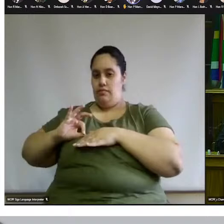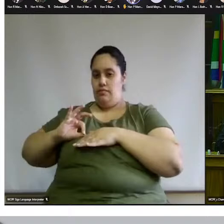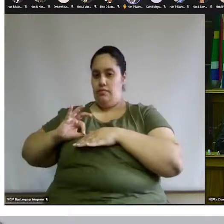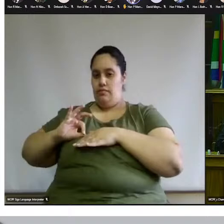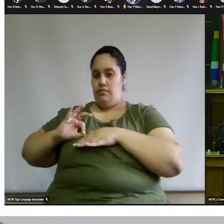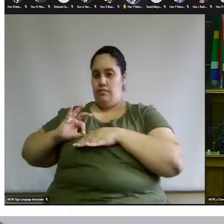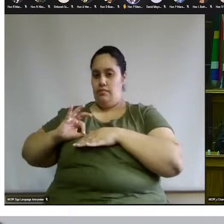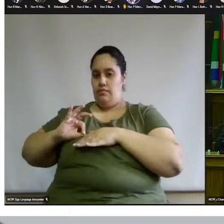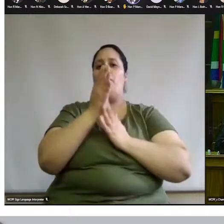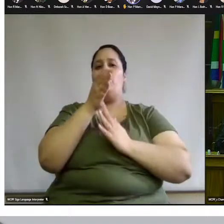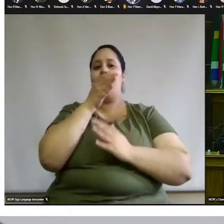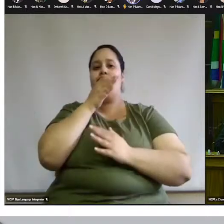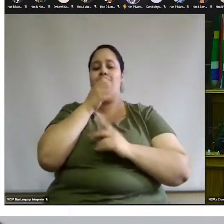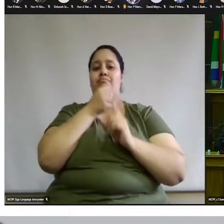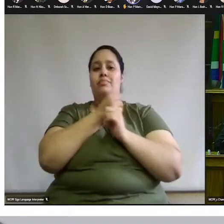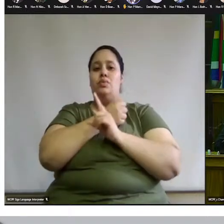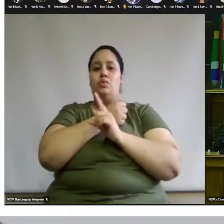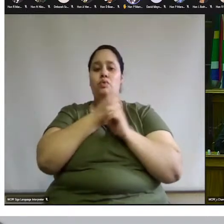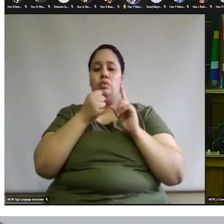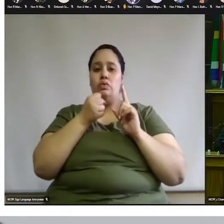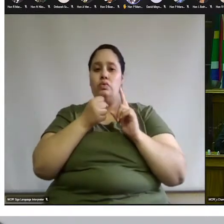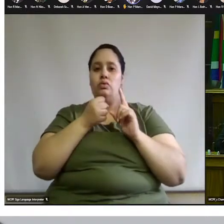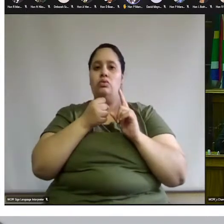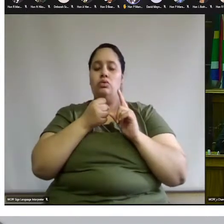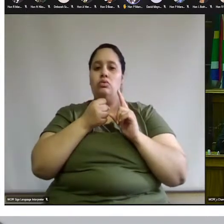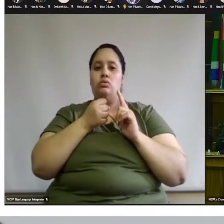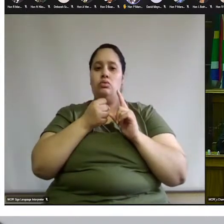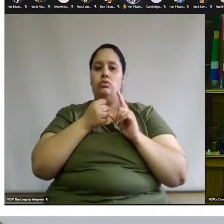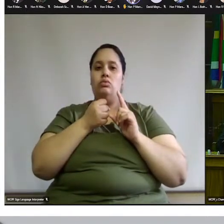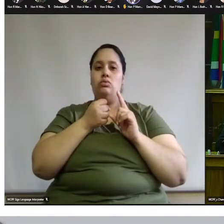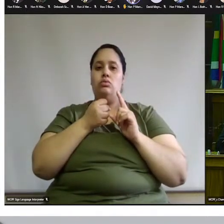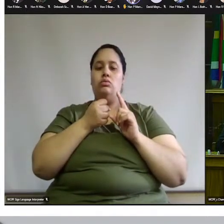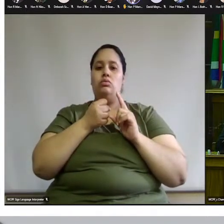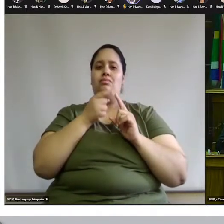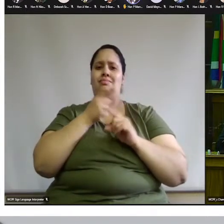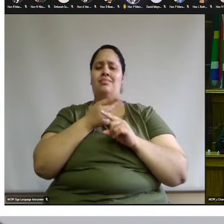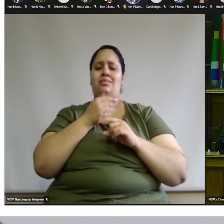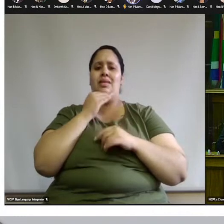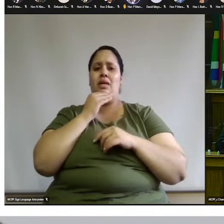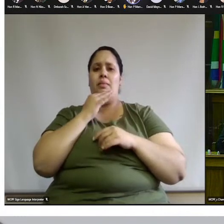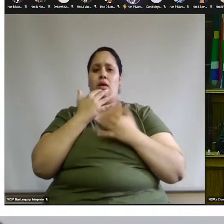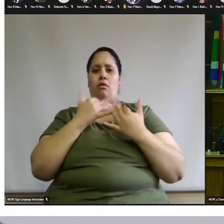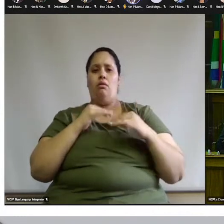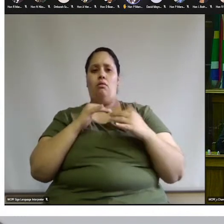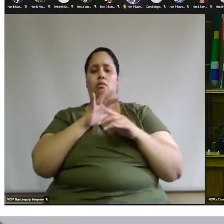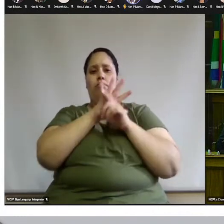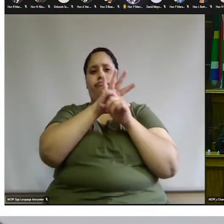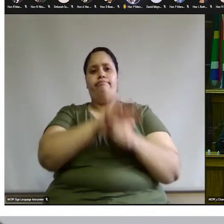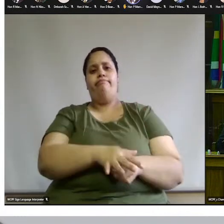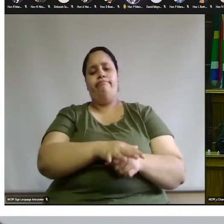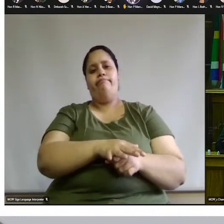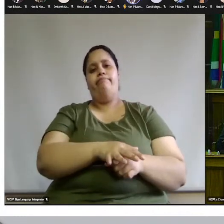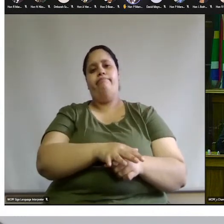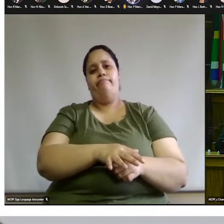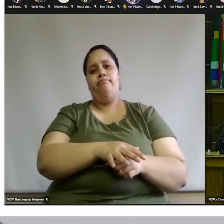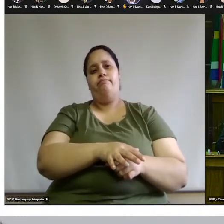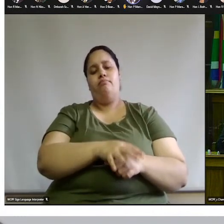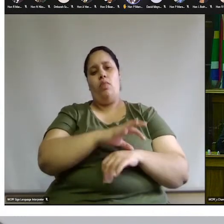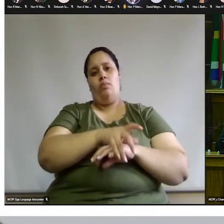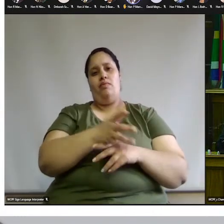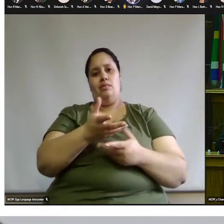drankgeweld met moeite gered word terwyl dit 'n groot las op die staatskas van die provinsie is? Dankie.